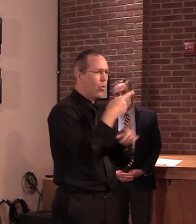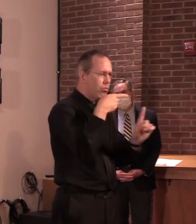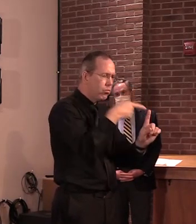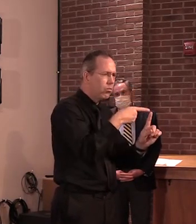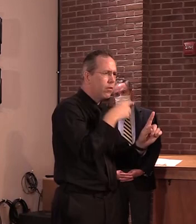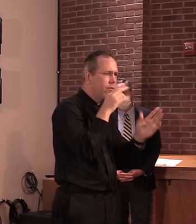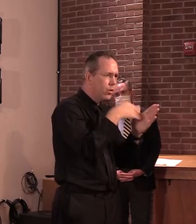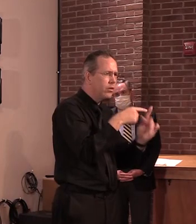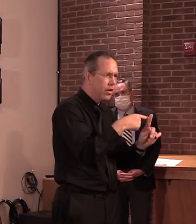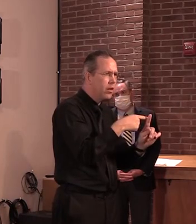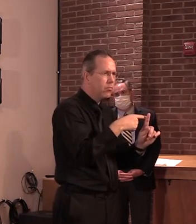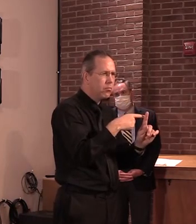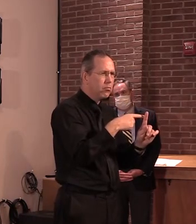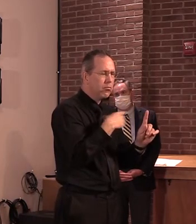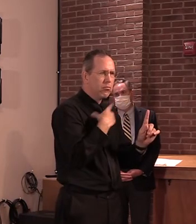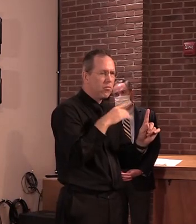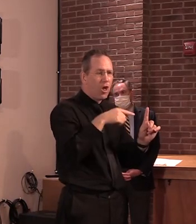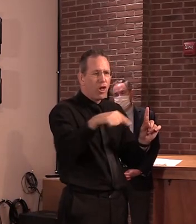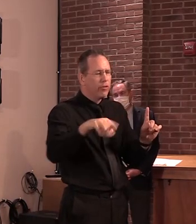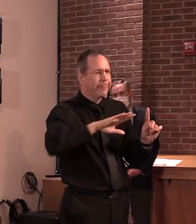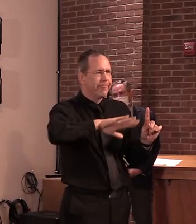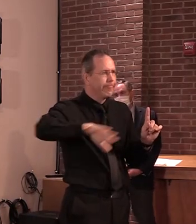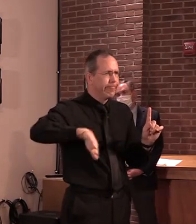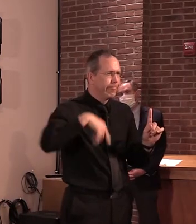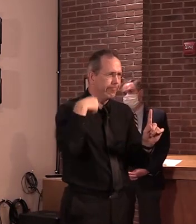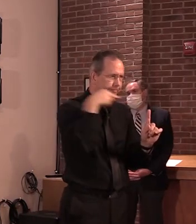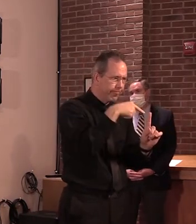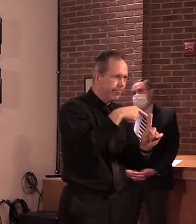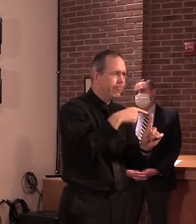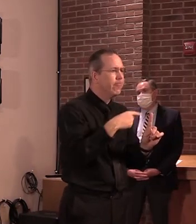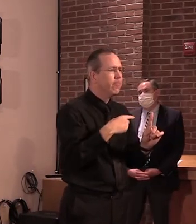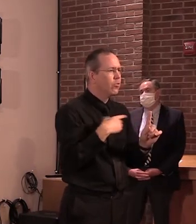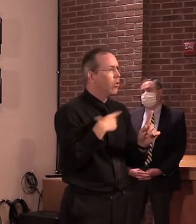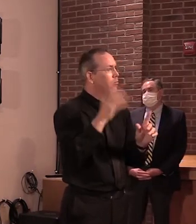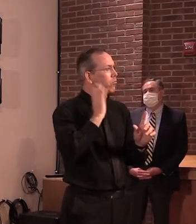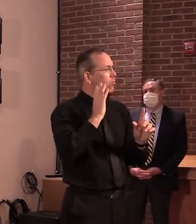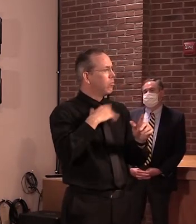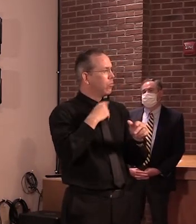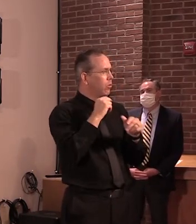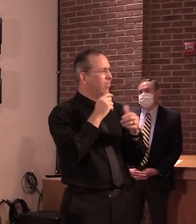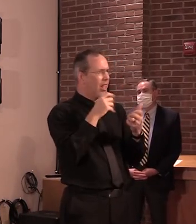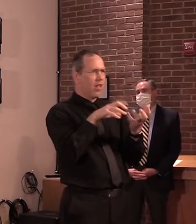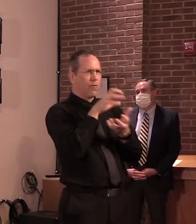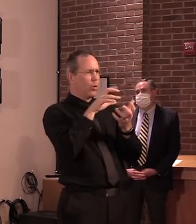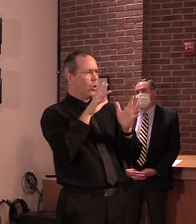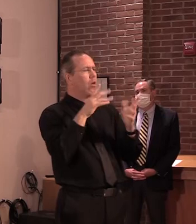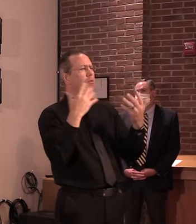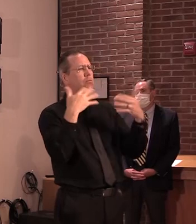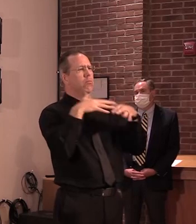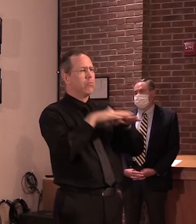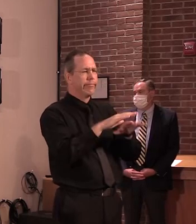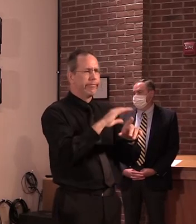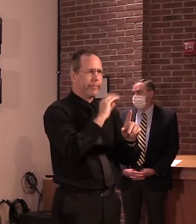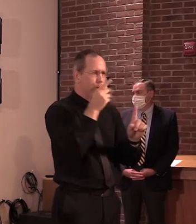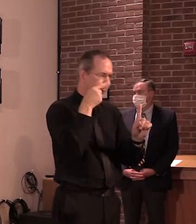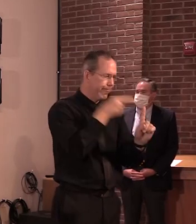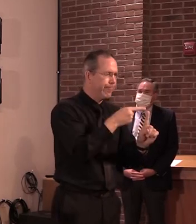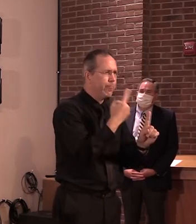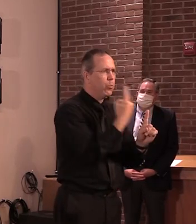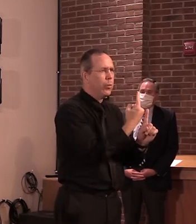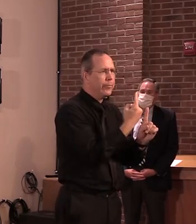serology. So that was a point of confusion in a number of states across the country. The other point of